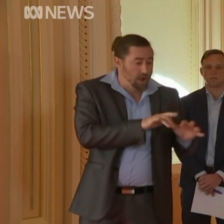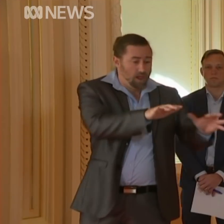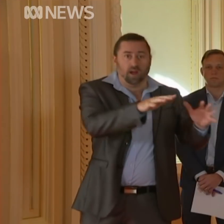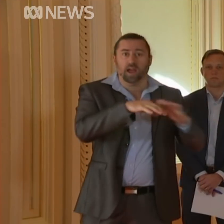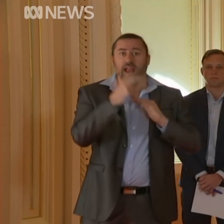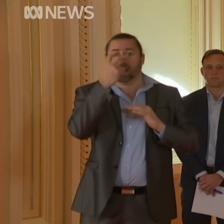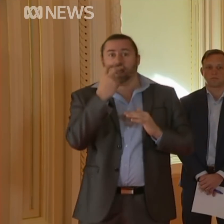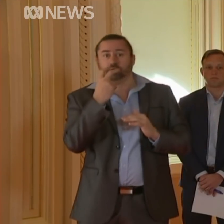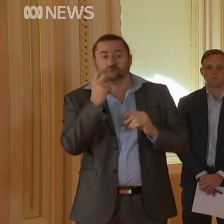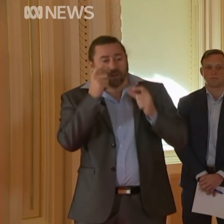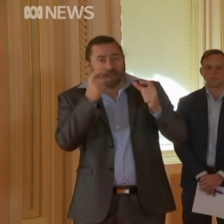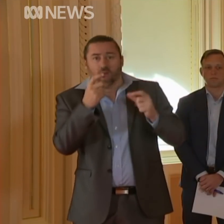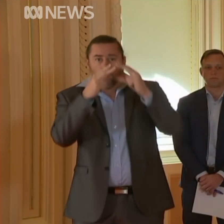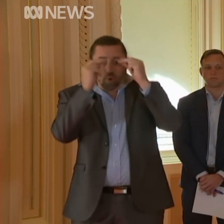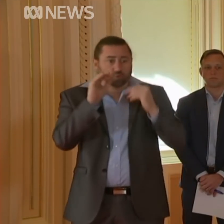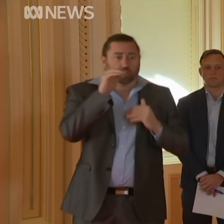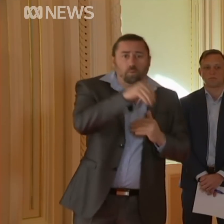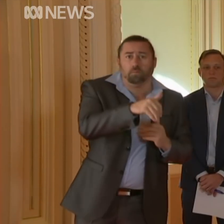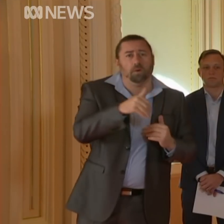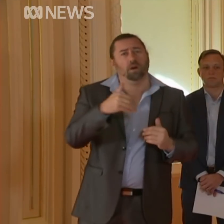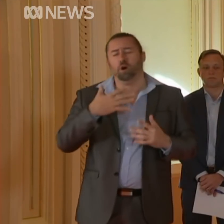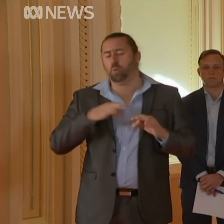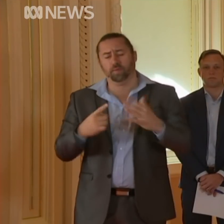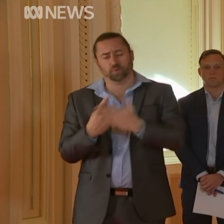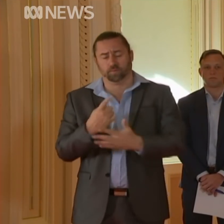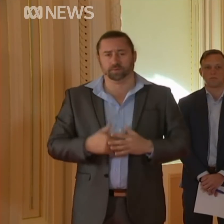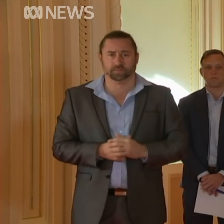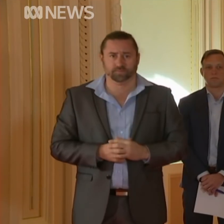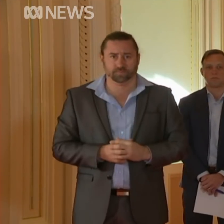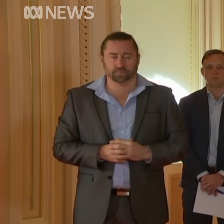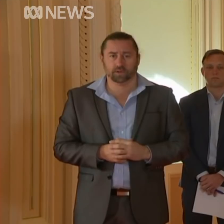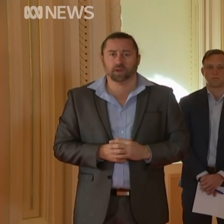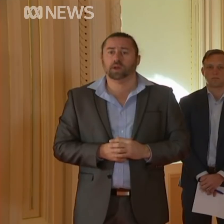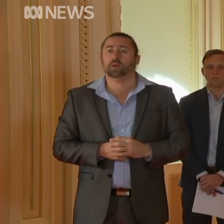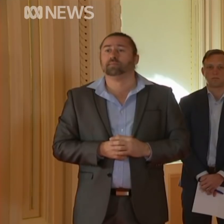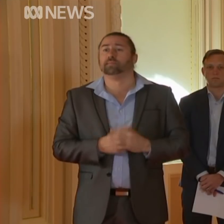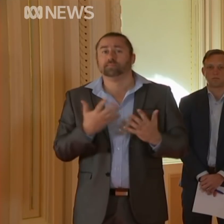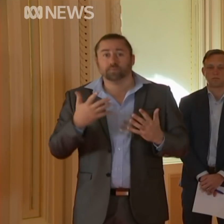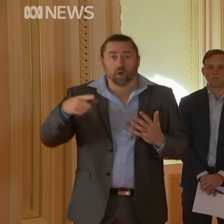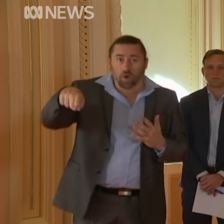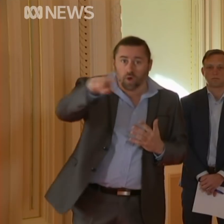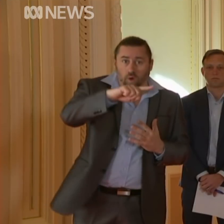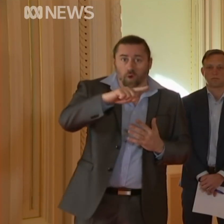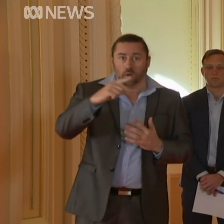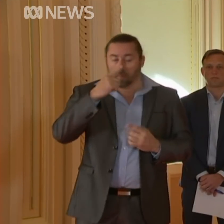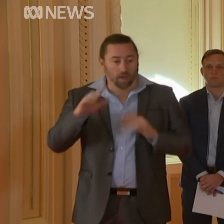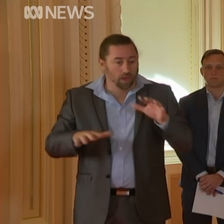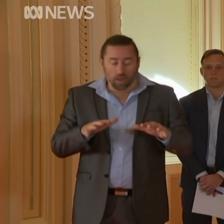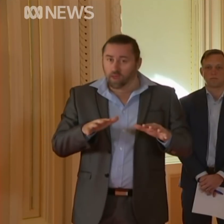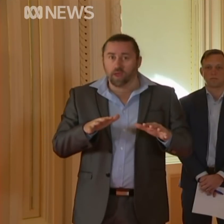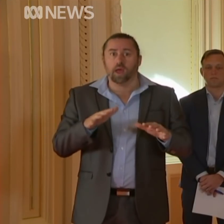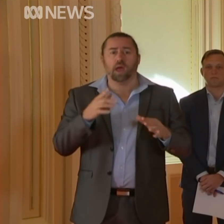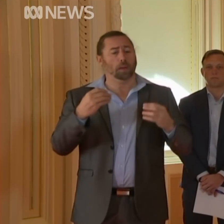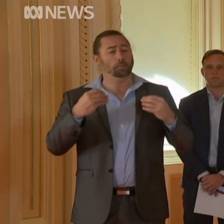those places. Can I also reassure the public that businesses have in place